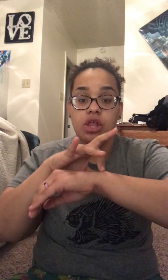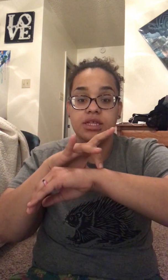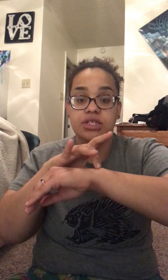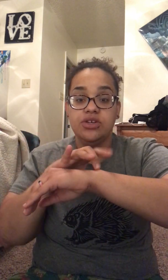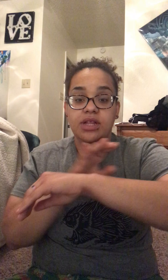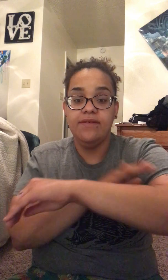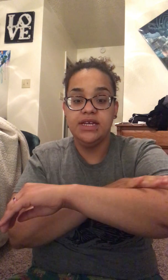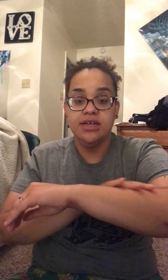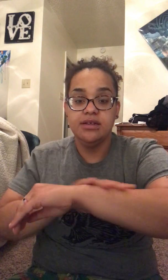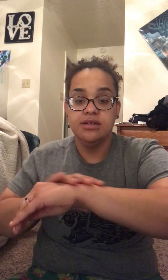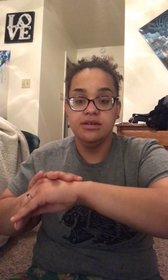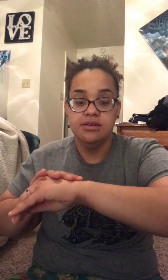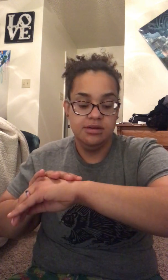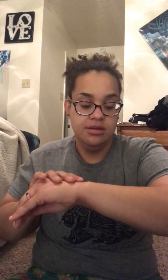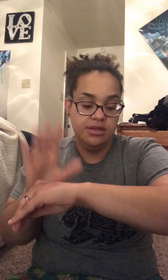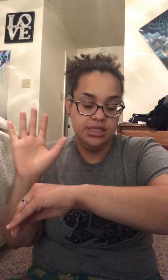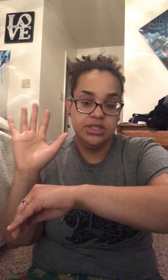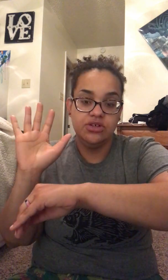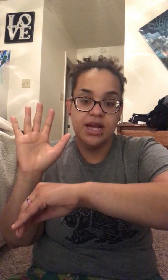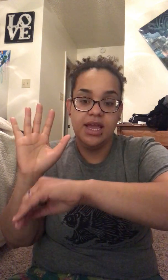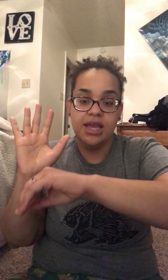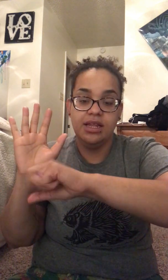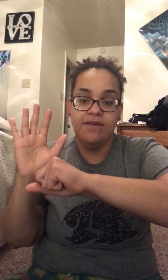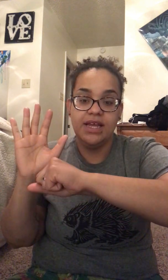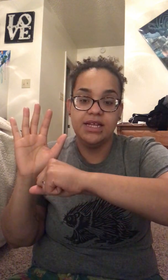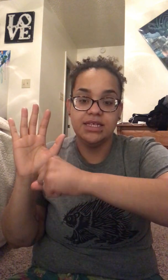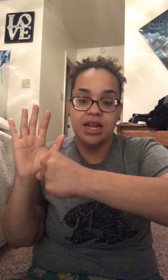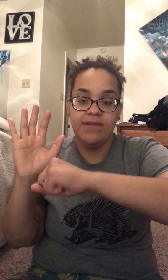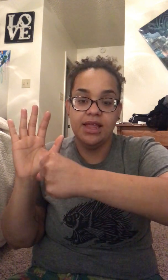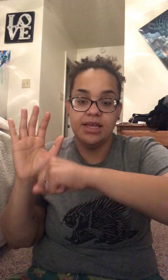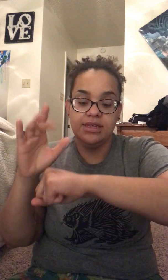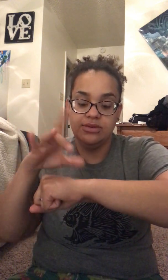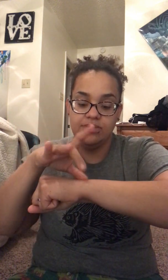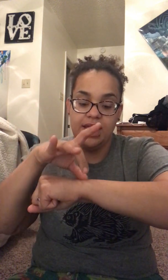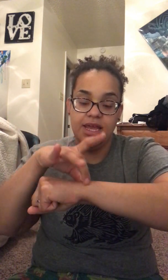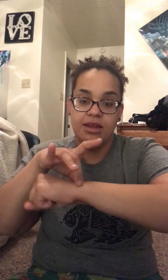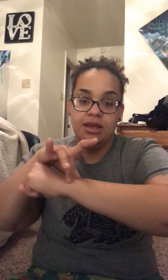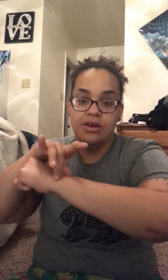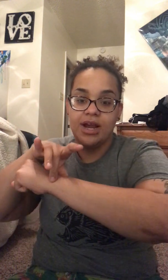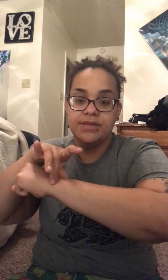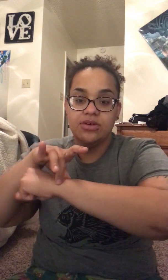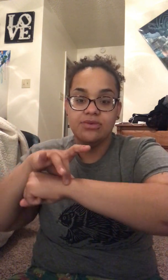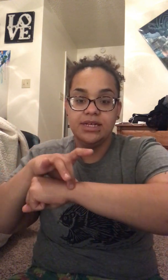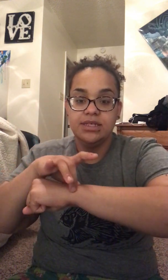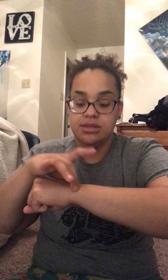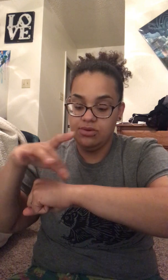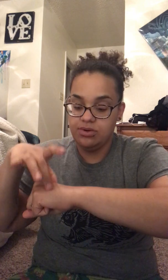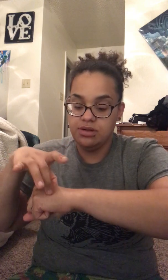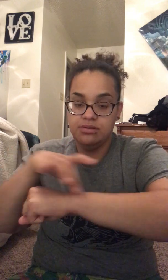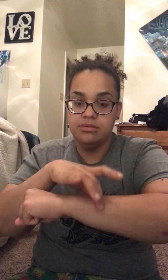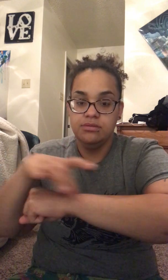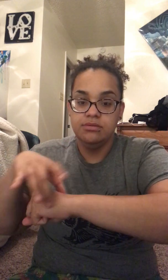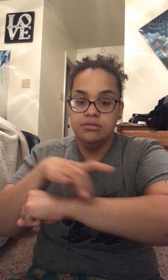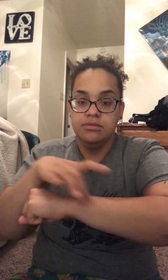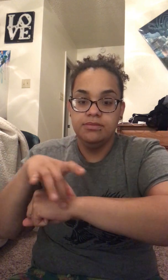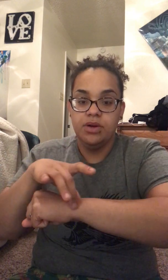This is your left hand. This is your right hand. Left hand is kind of like this. Right hand grabs the wrist or butt